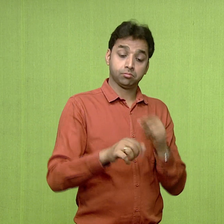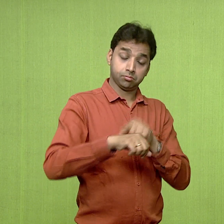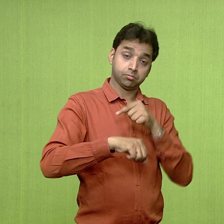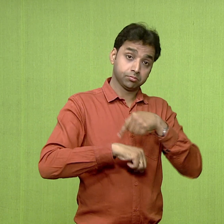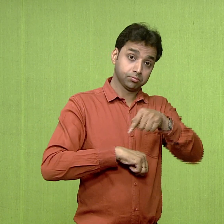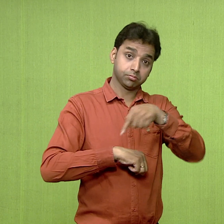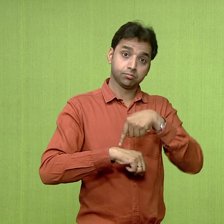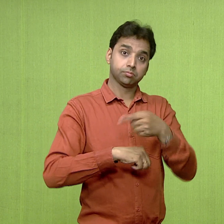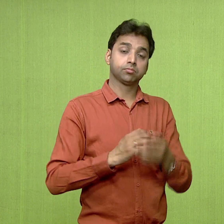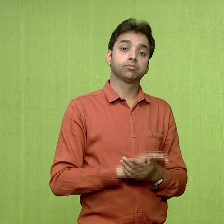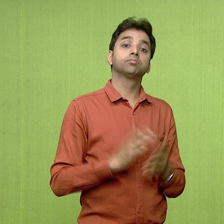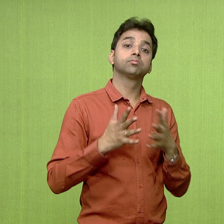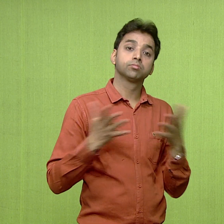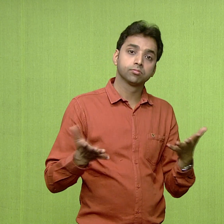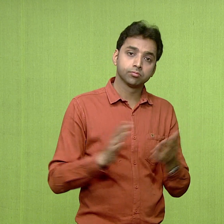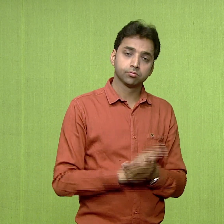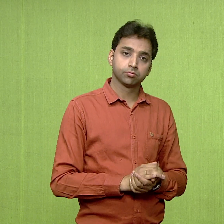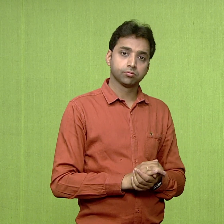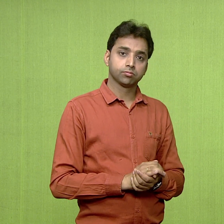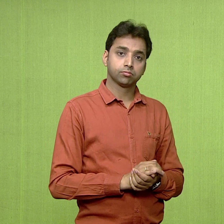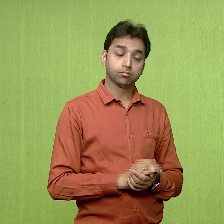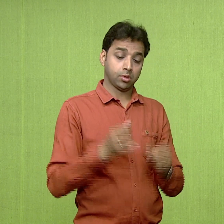period was astronomy.